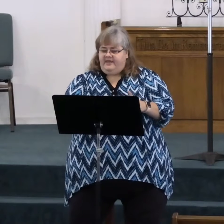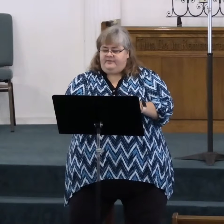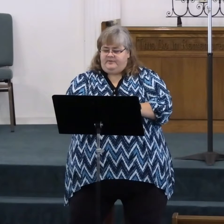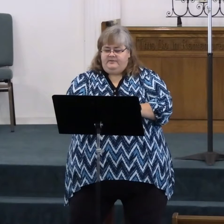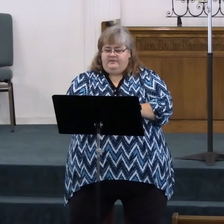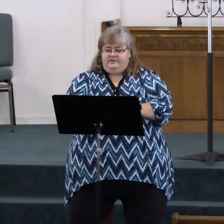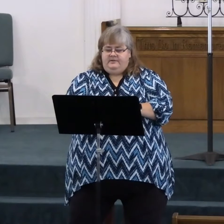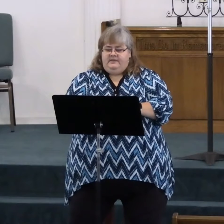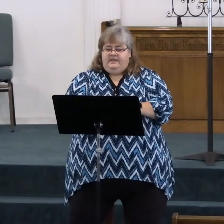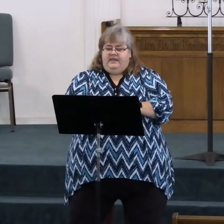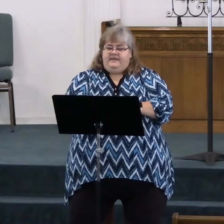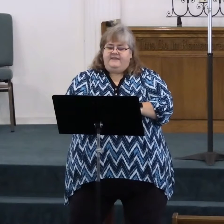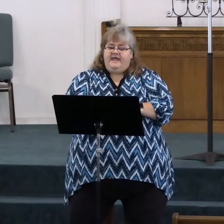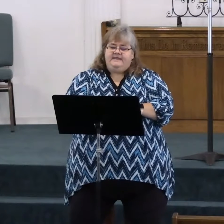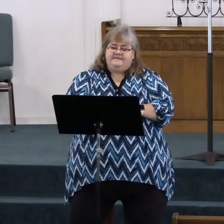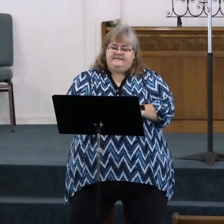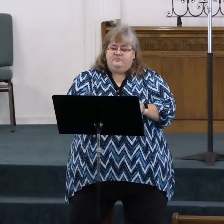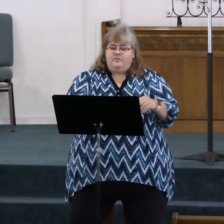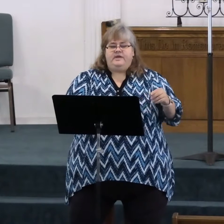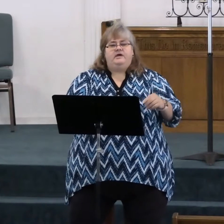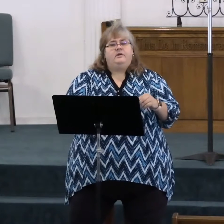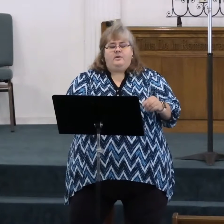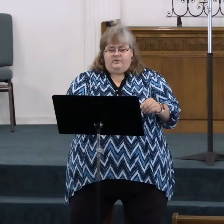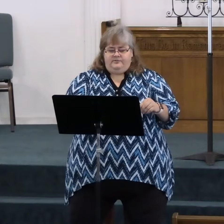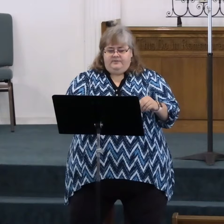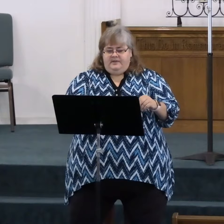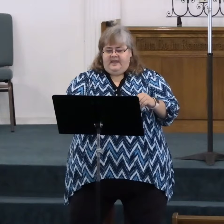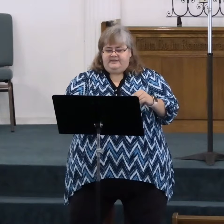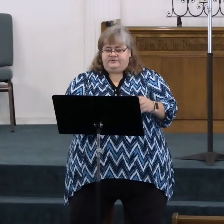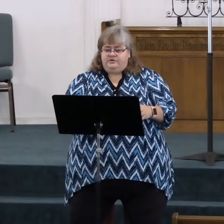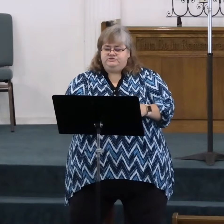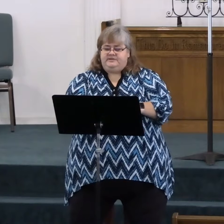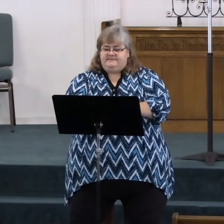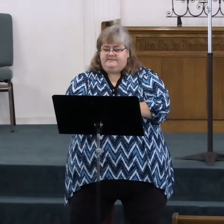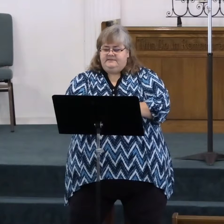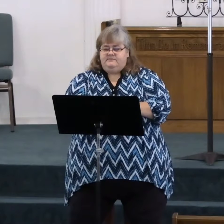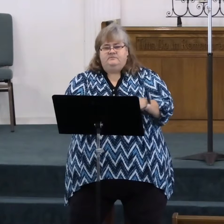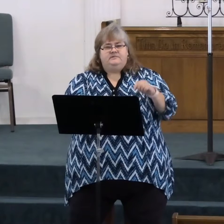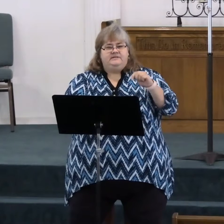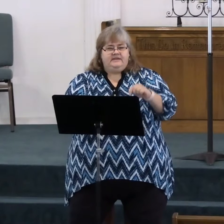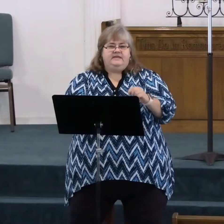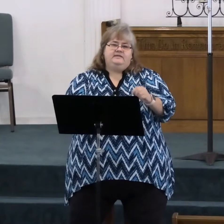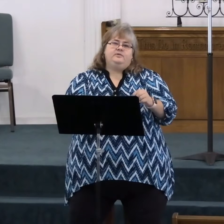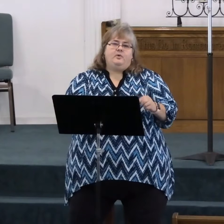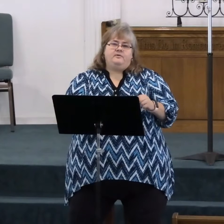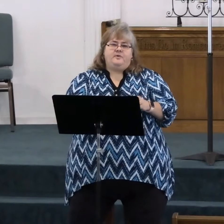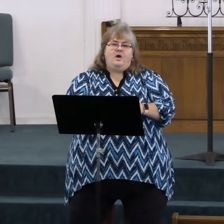together. And that is when we unearth, as Christians, digging in the Word of God.